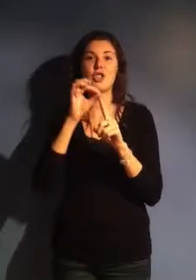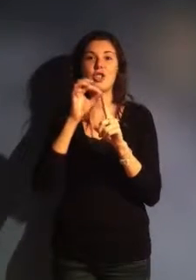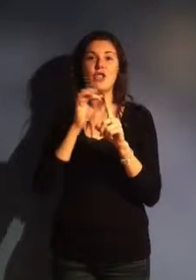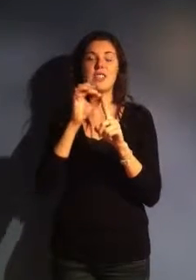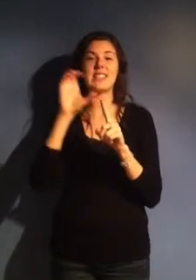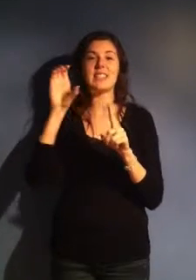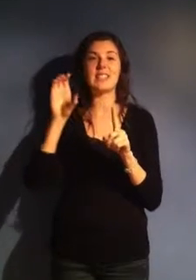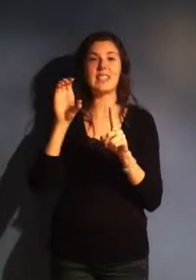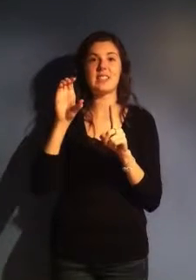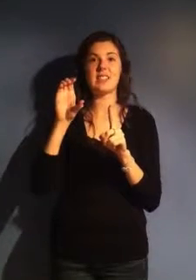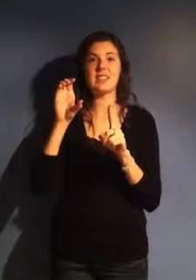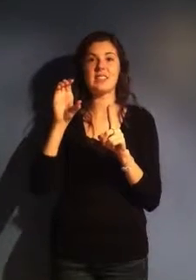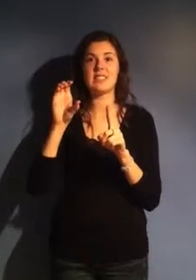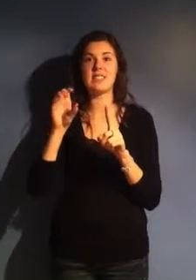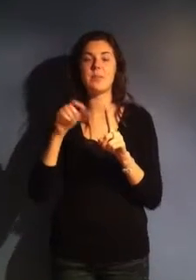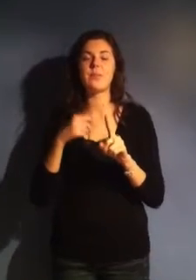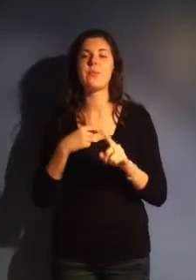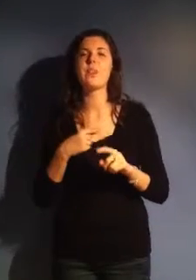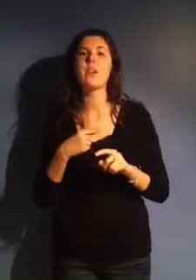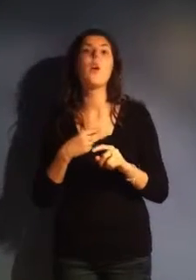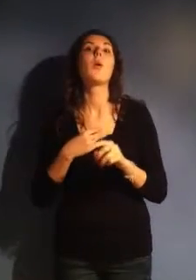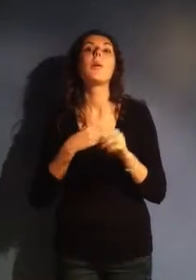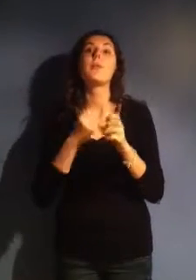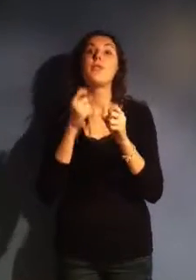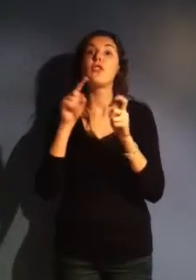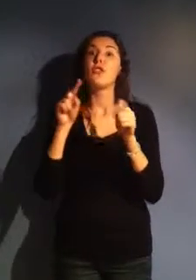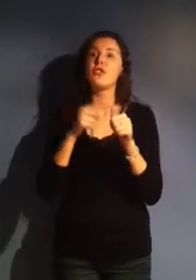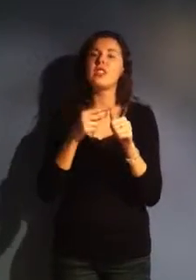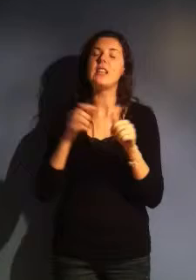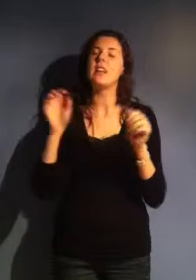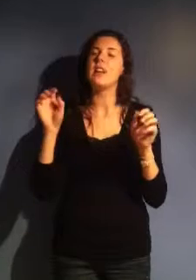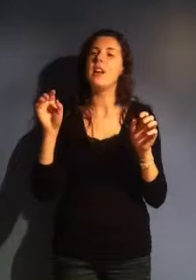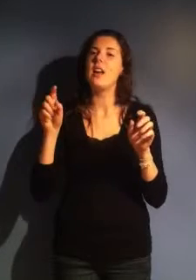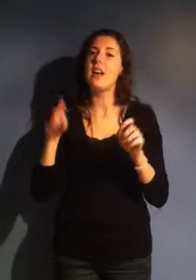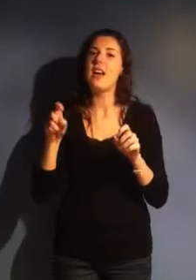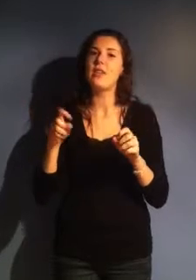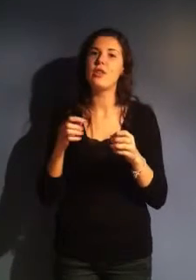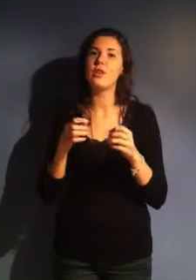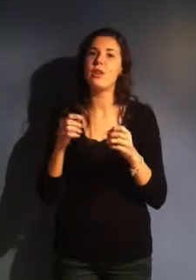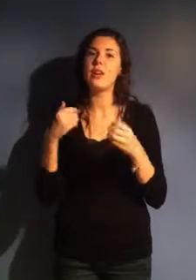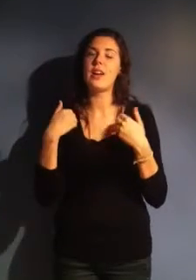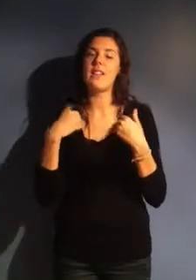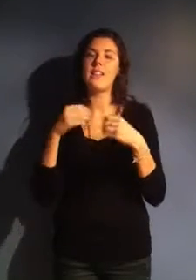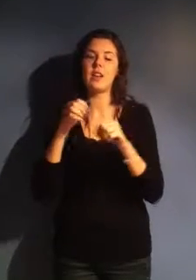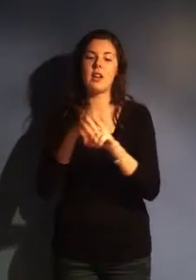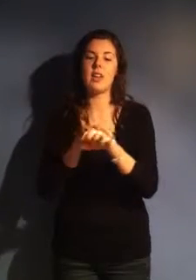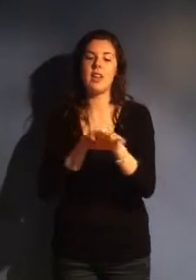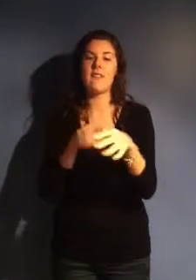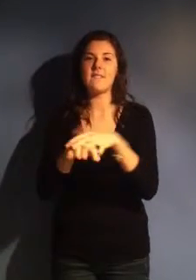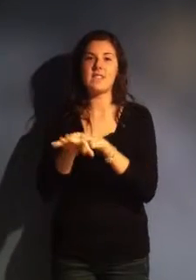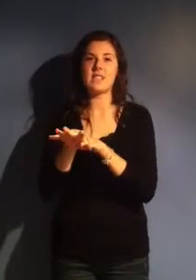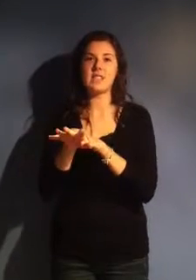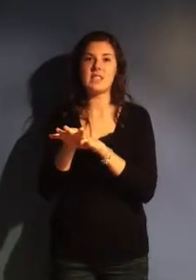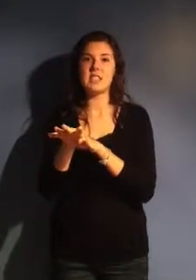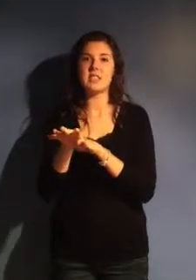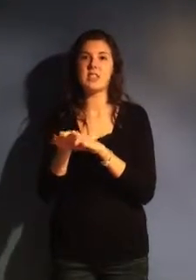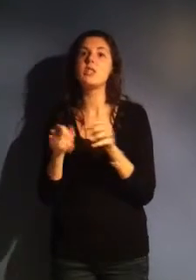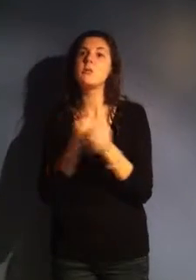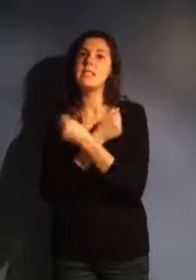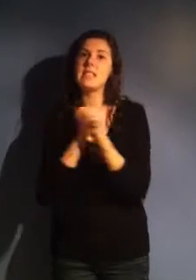my gloves on because these things are biohazardous. So I take my tray where I have my 10